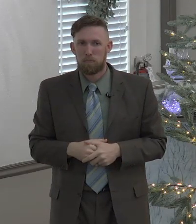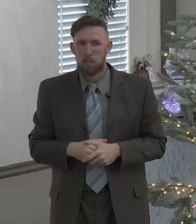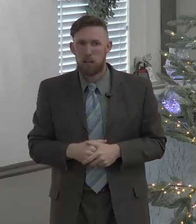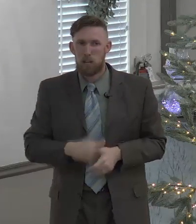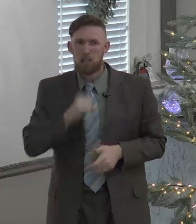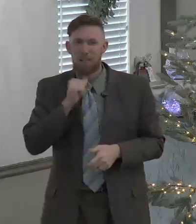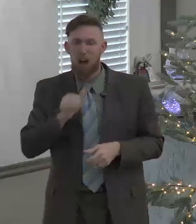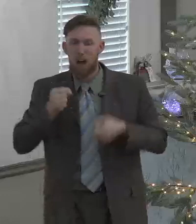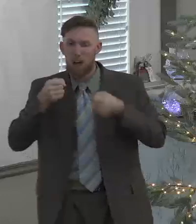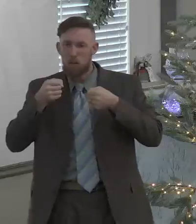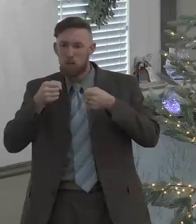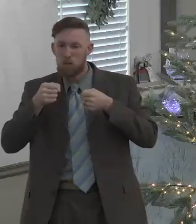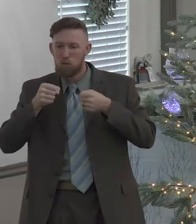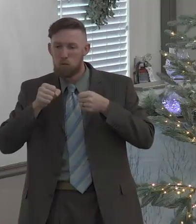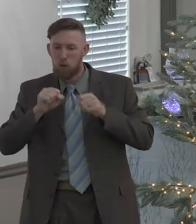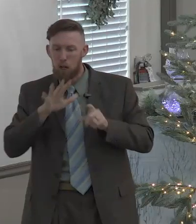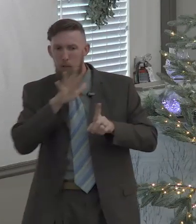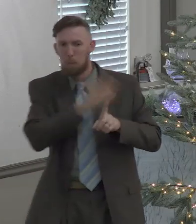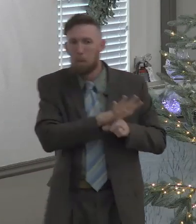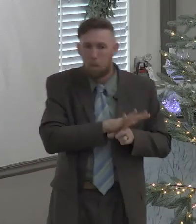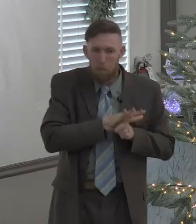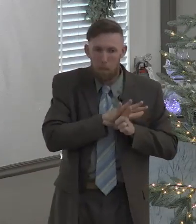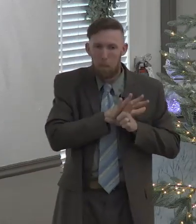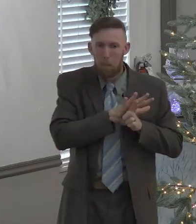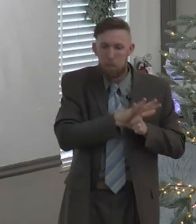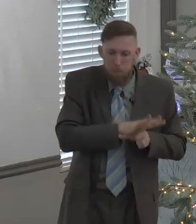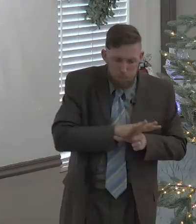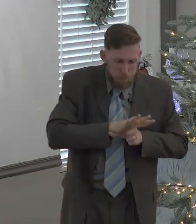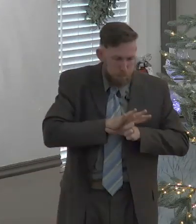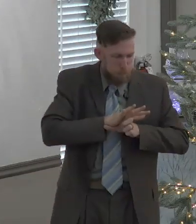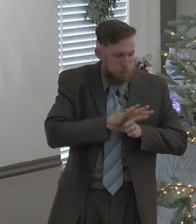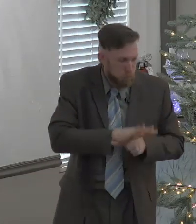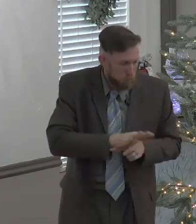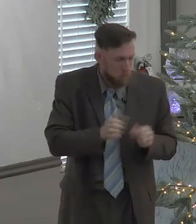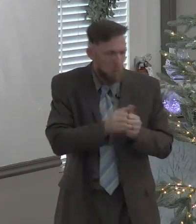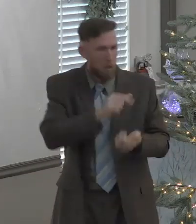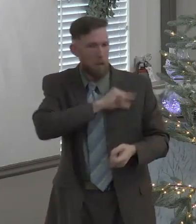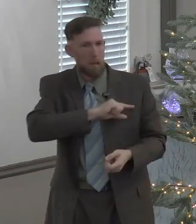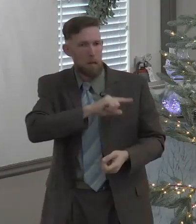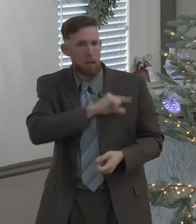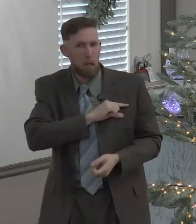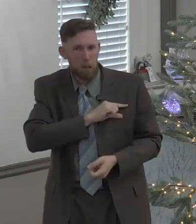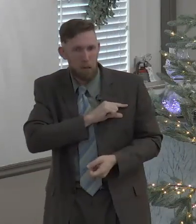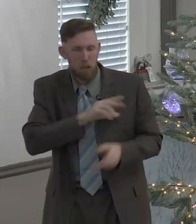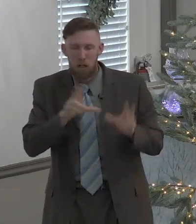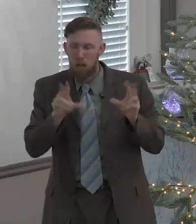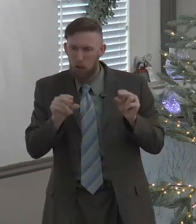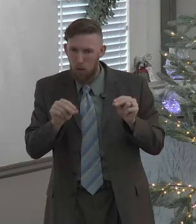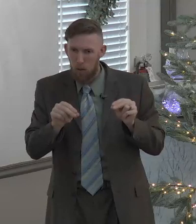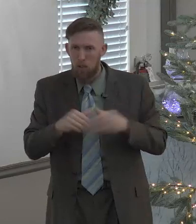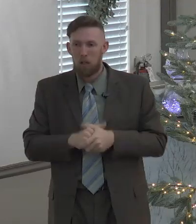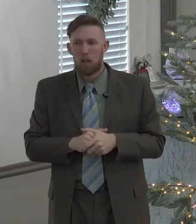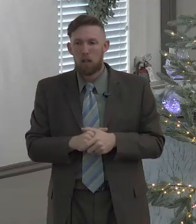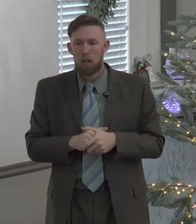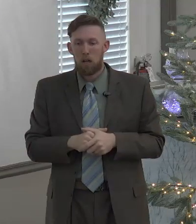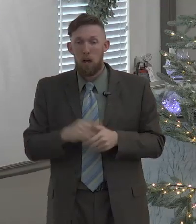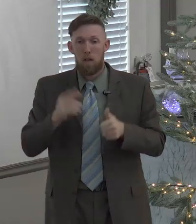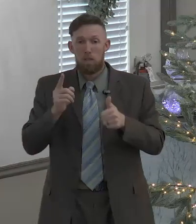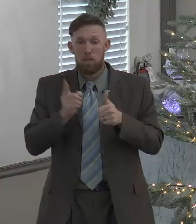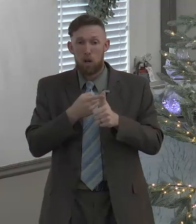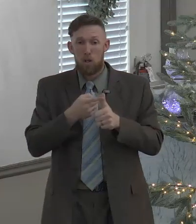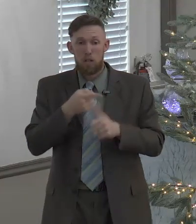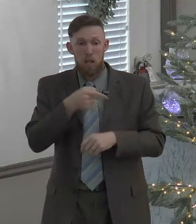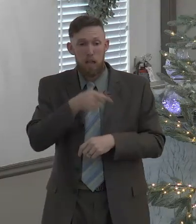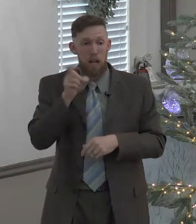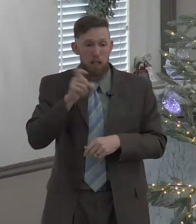is not necessarily to try to get them under the weight of some